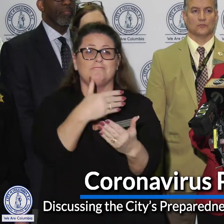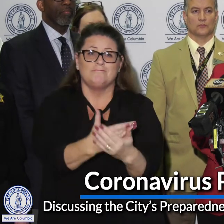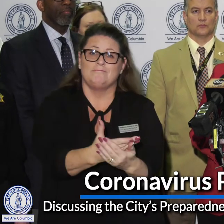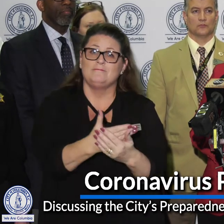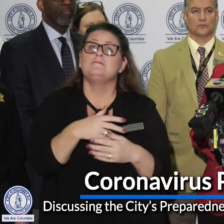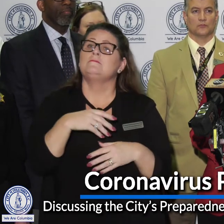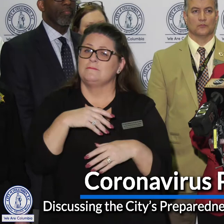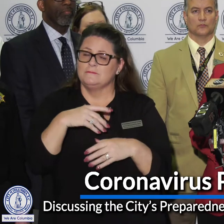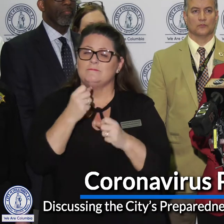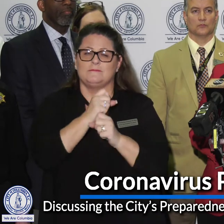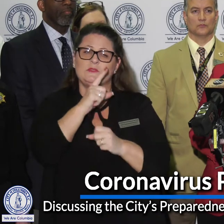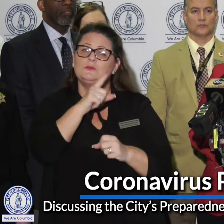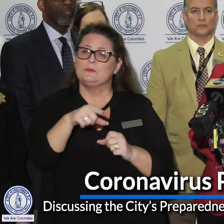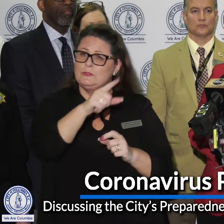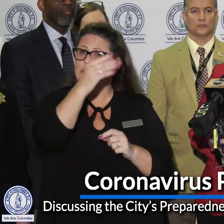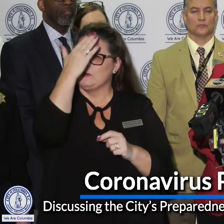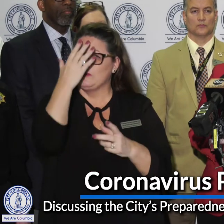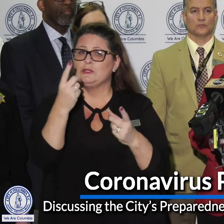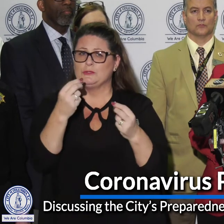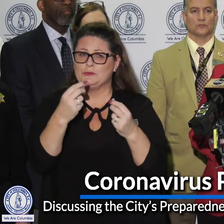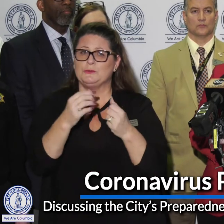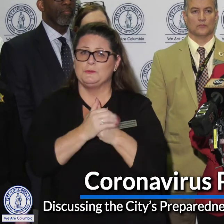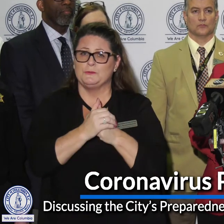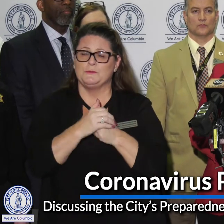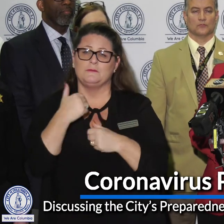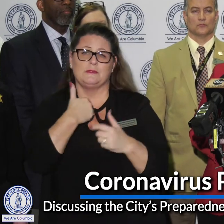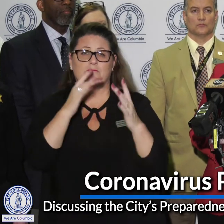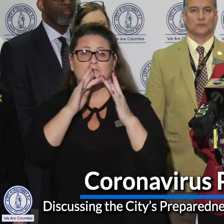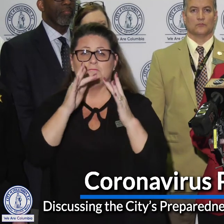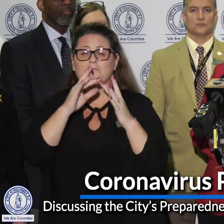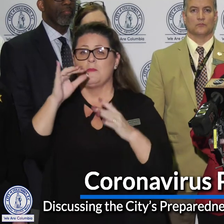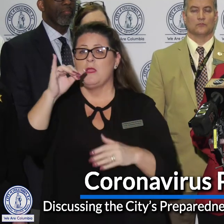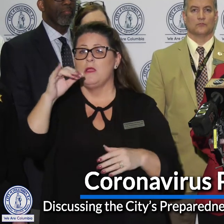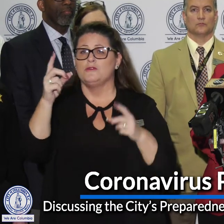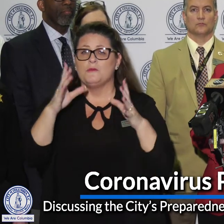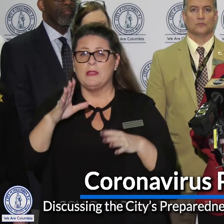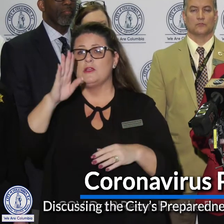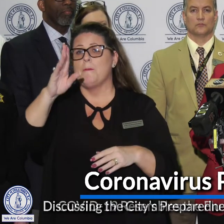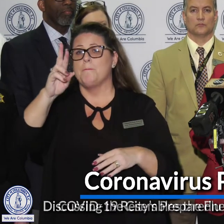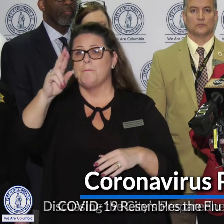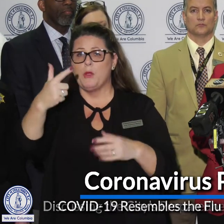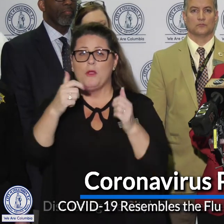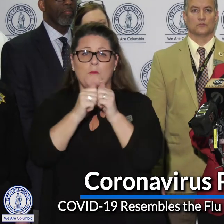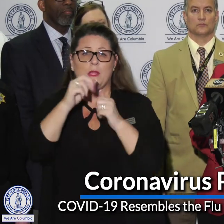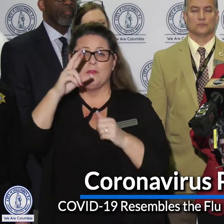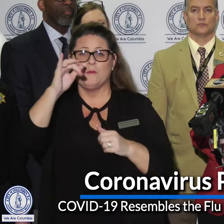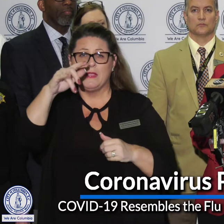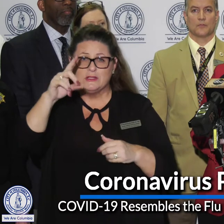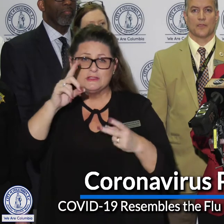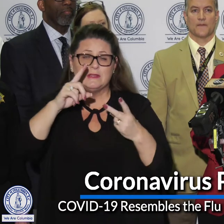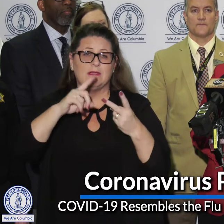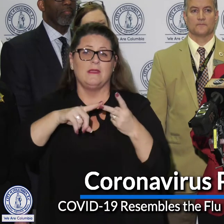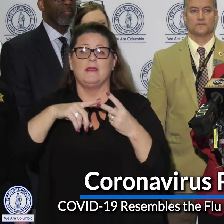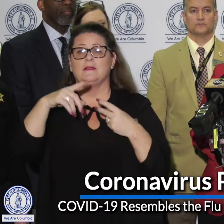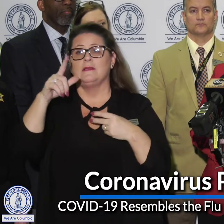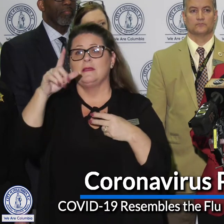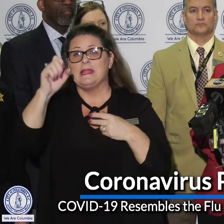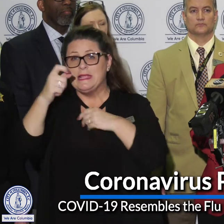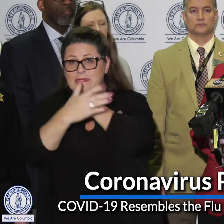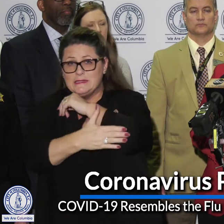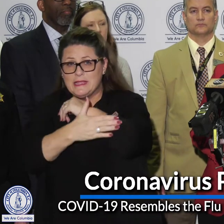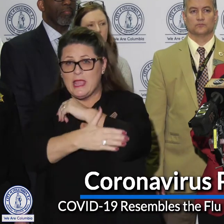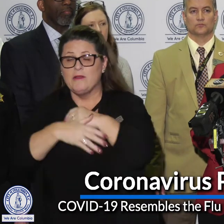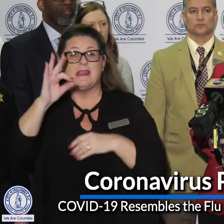both of the directors, Director Byrd for Richland County, Director Tinsley with the City of Columbia, and Jacqueline Richburg, who's director